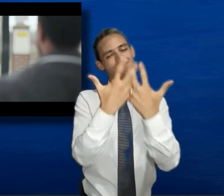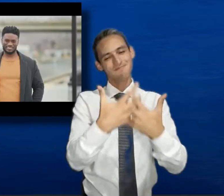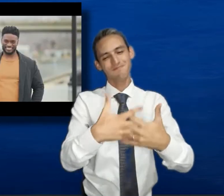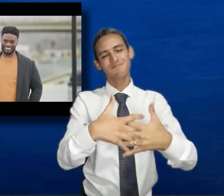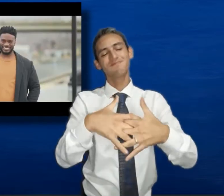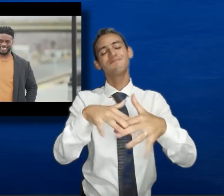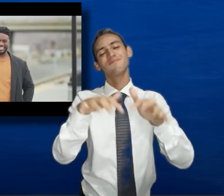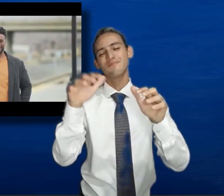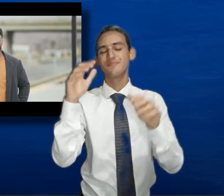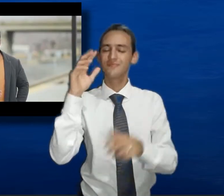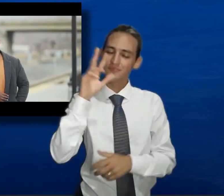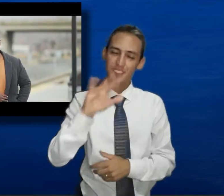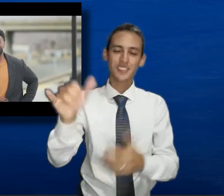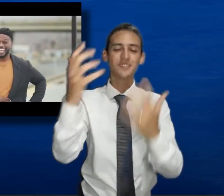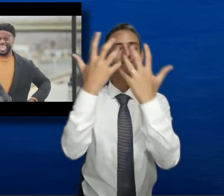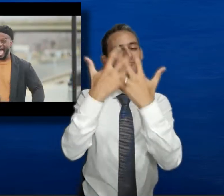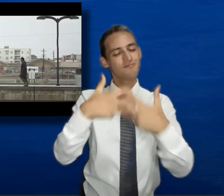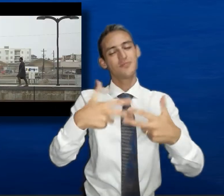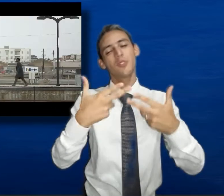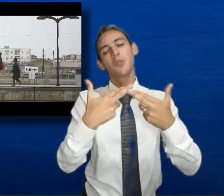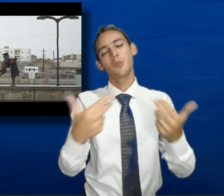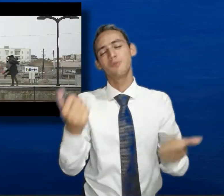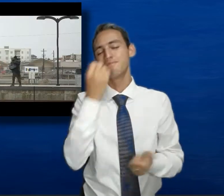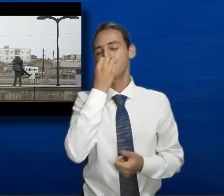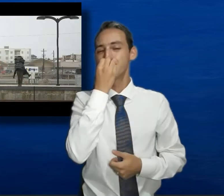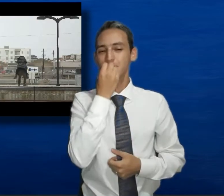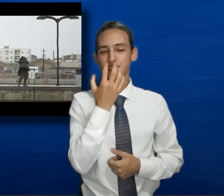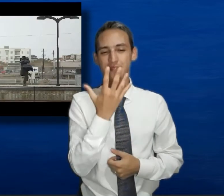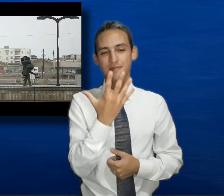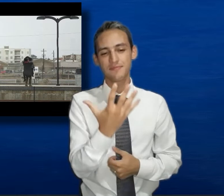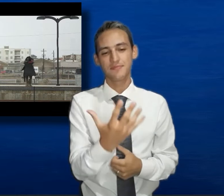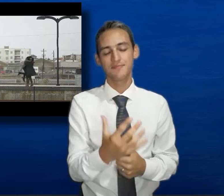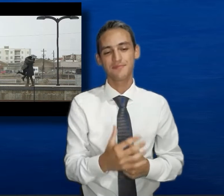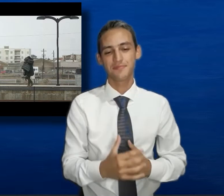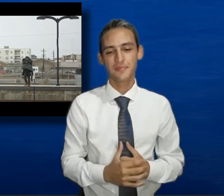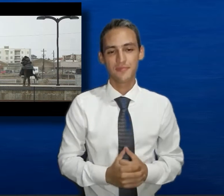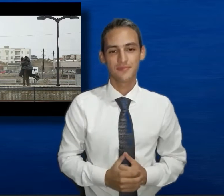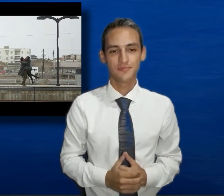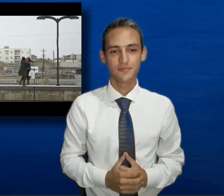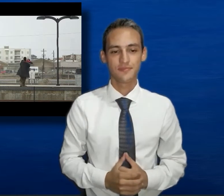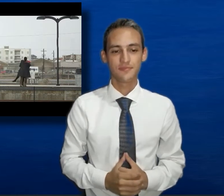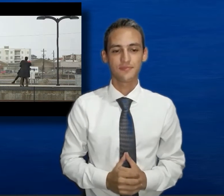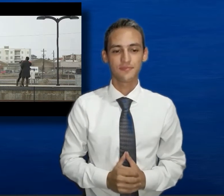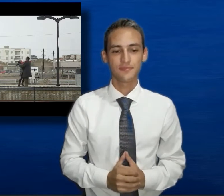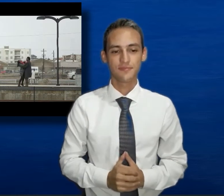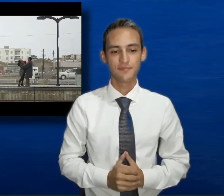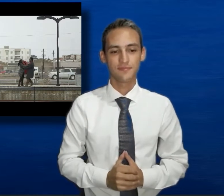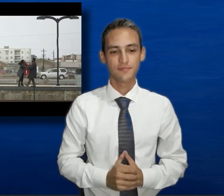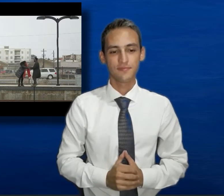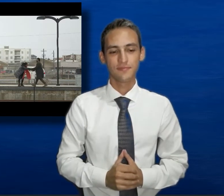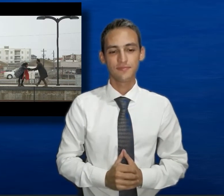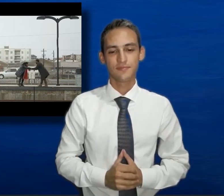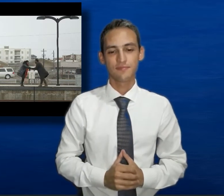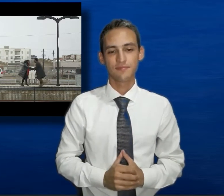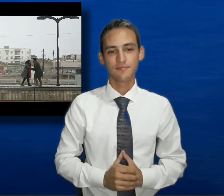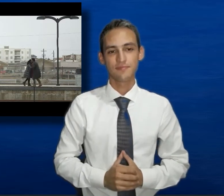this tale to tell. All is well, all is